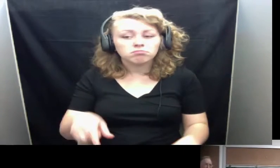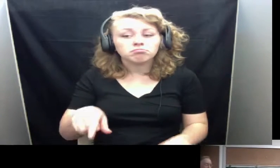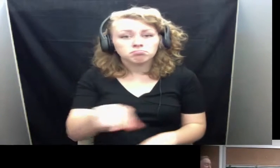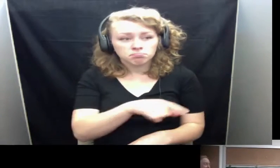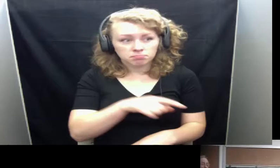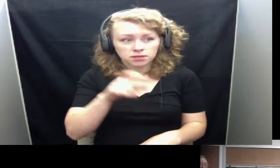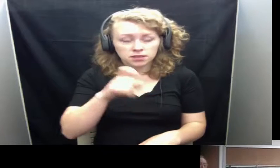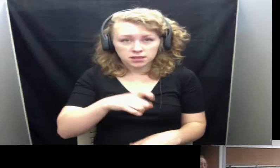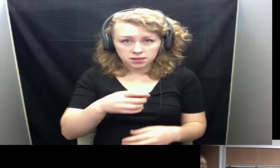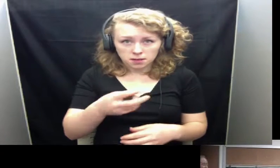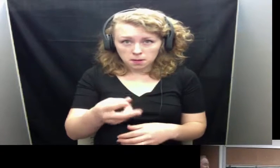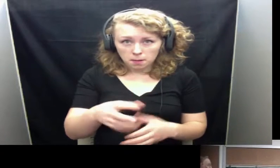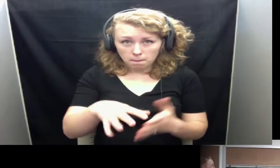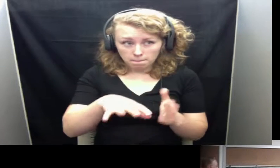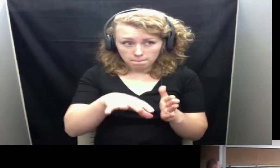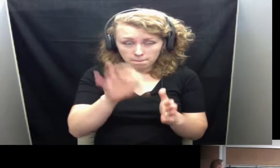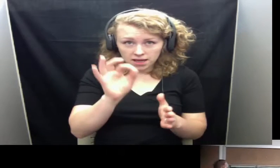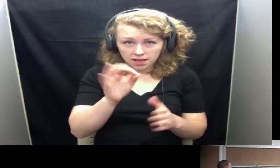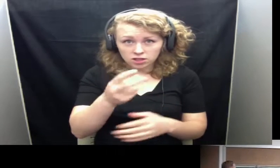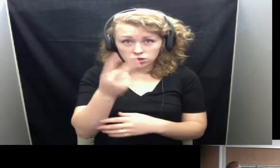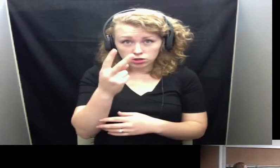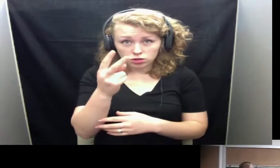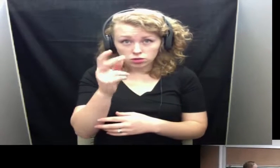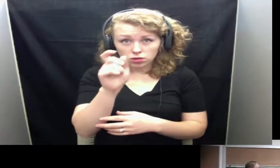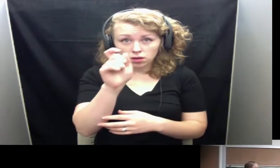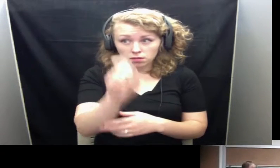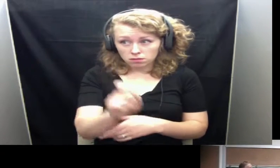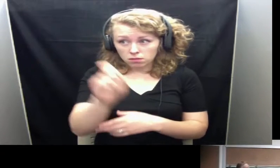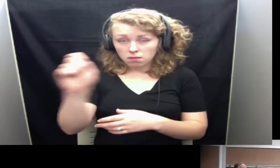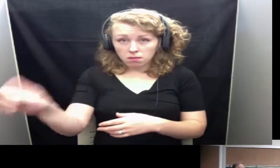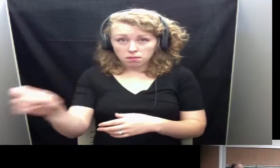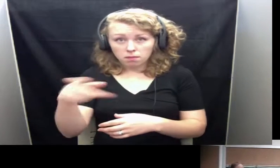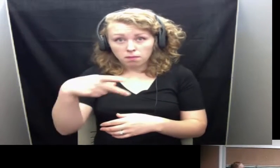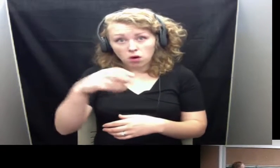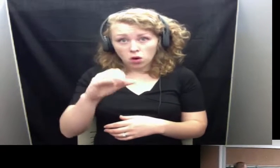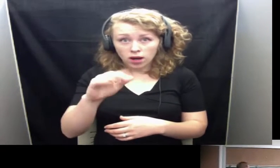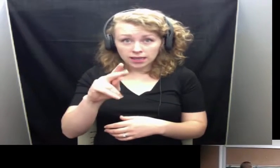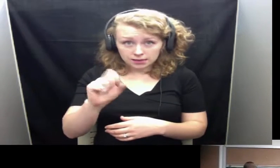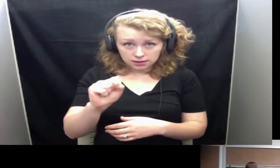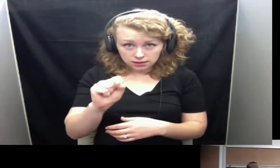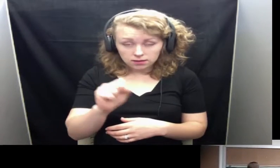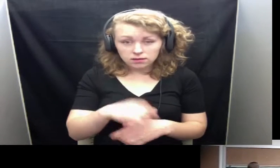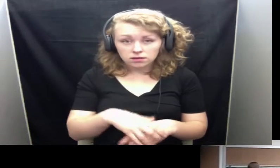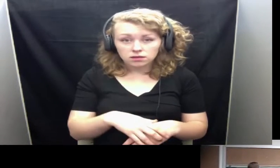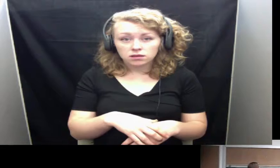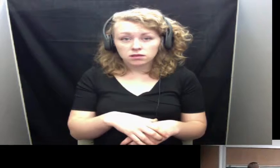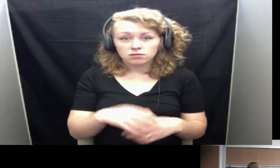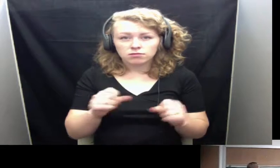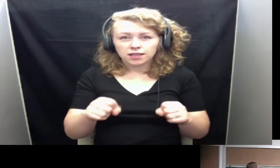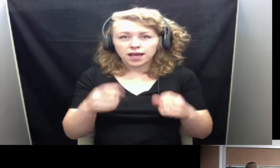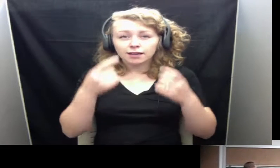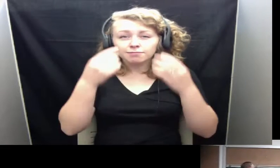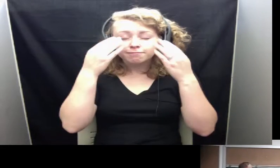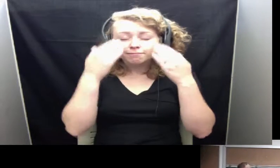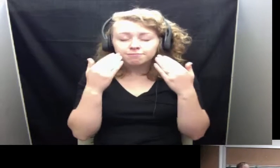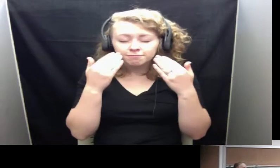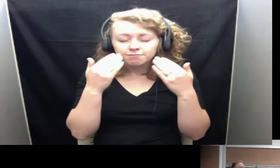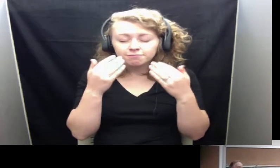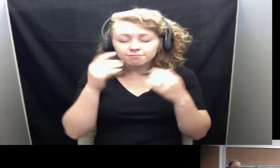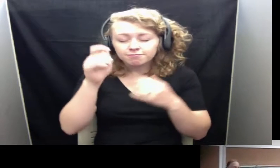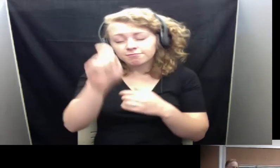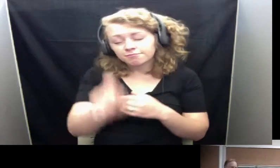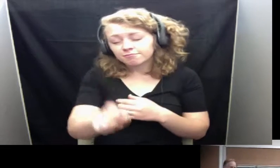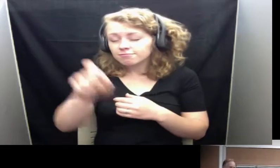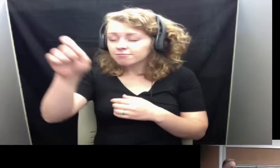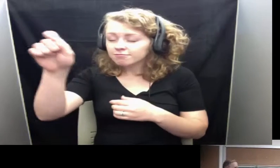And you just basically close your eyes, and I'll look so I get it on the line, but you basically close your eyes and you say,